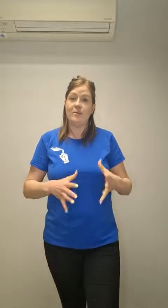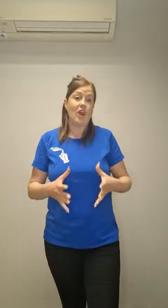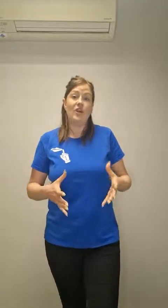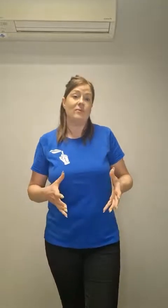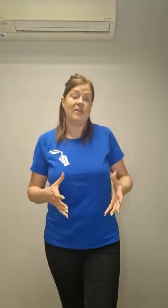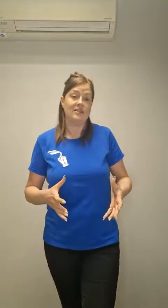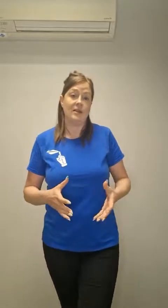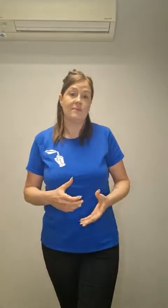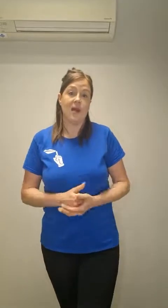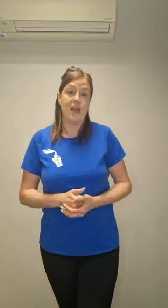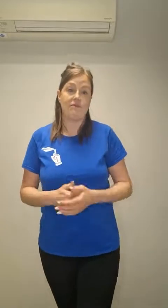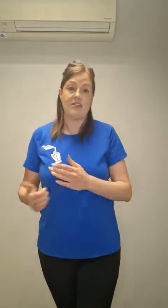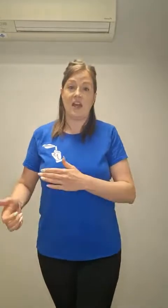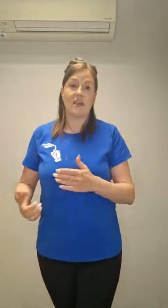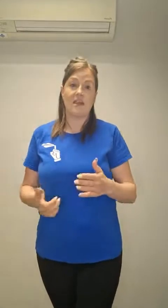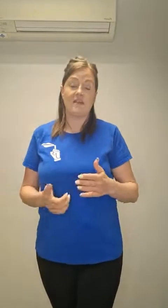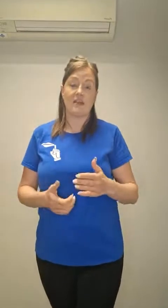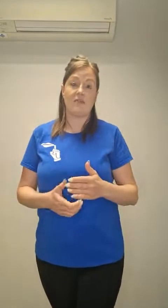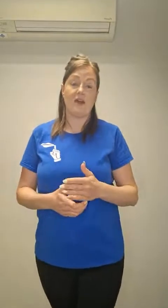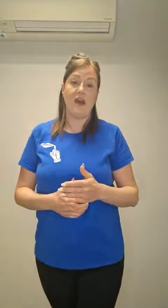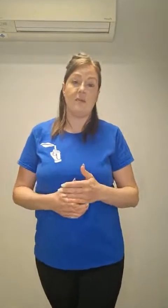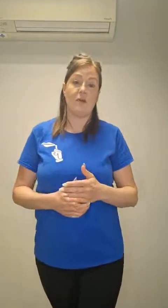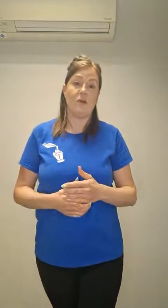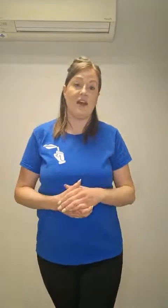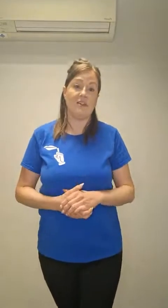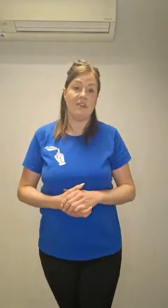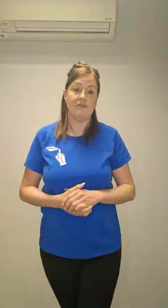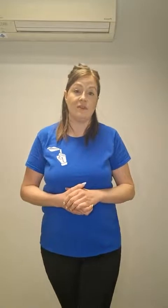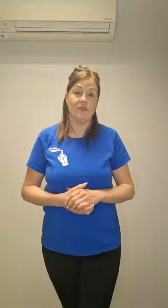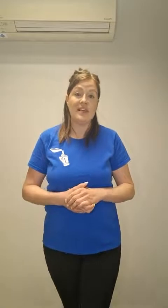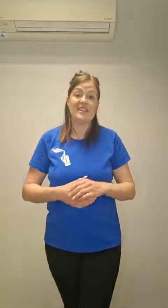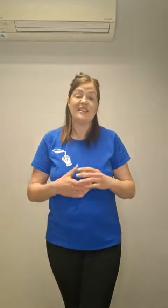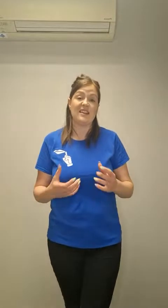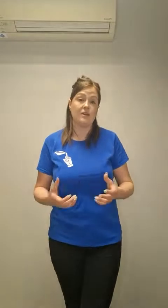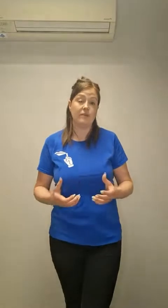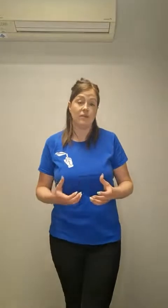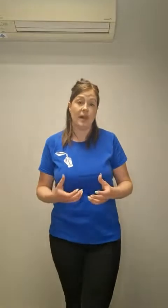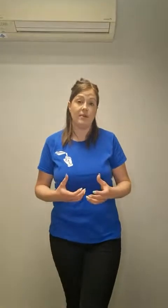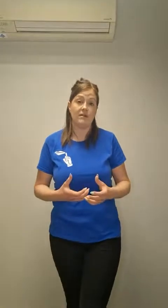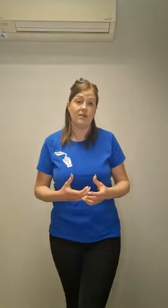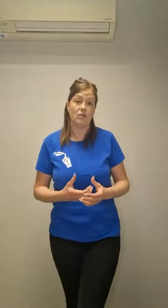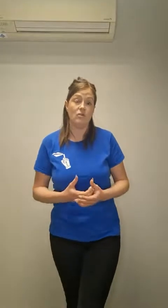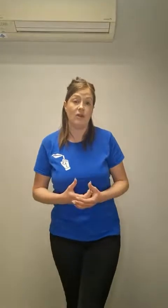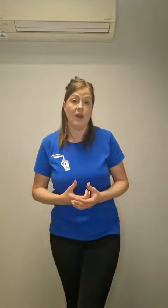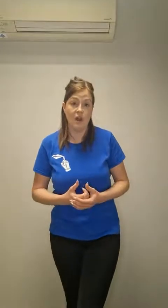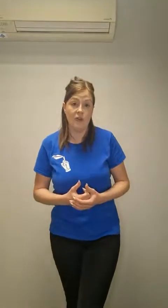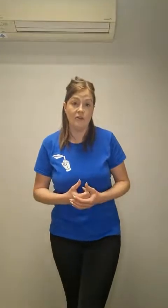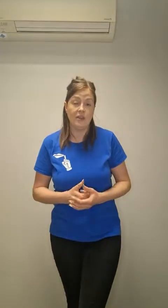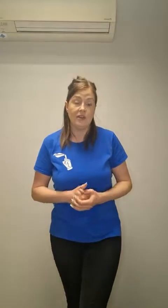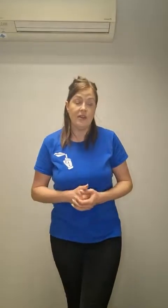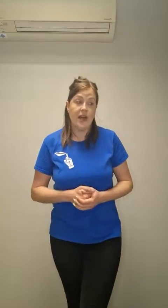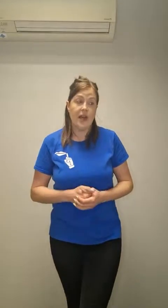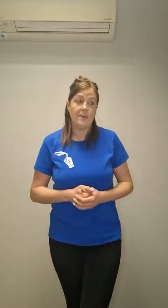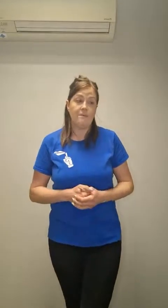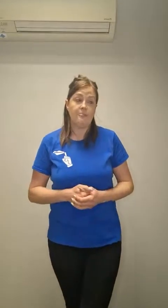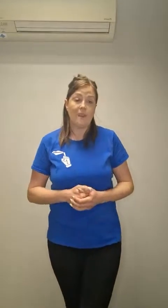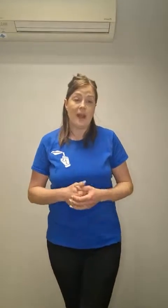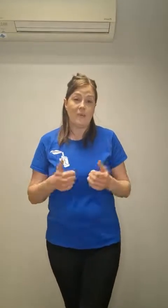learning with us. Every day, as I said, throughout April, we've had a different set of vocabulary that you can learn. And we're